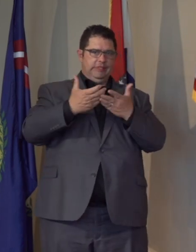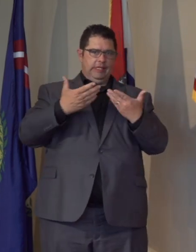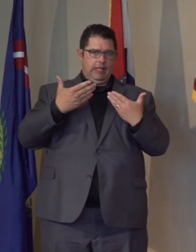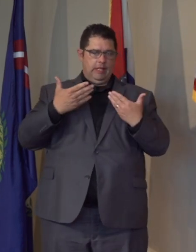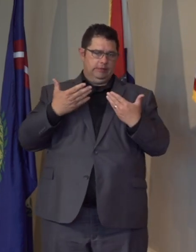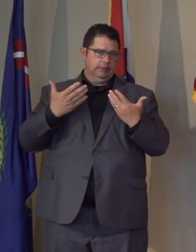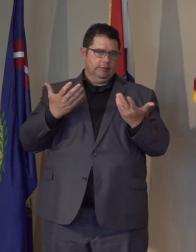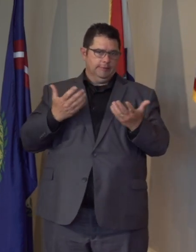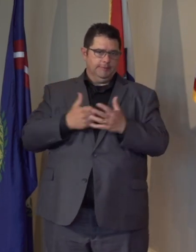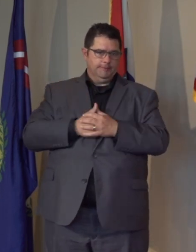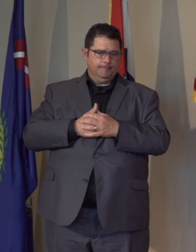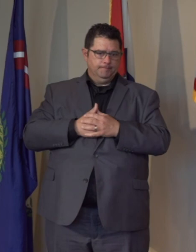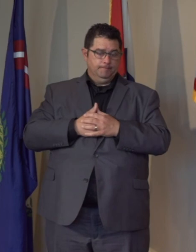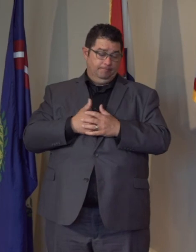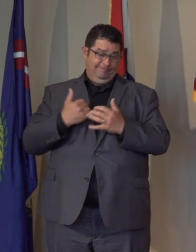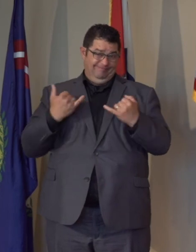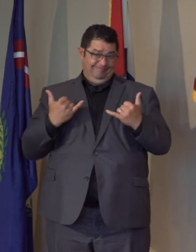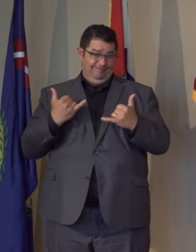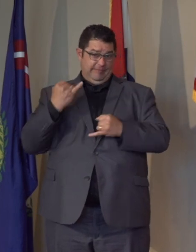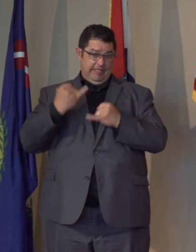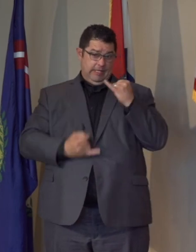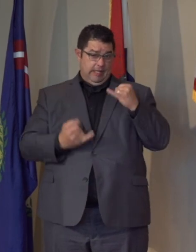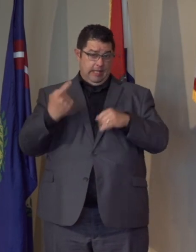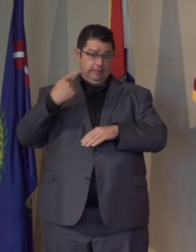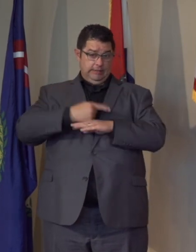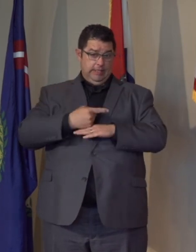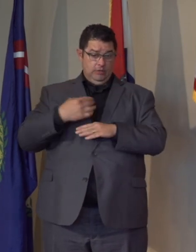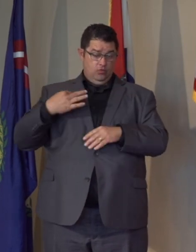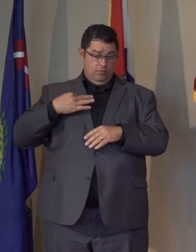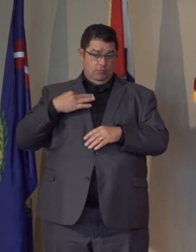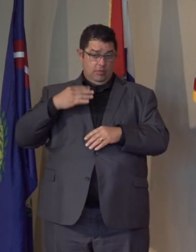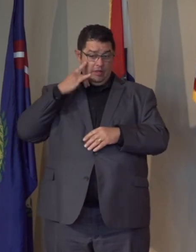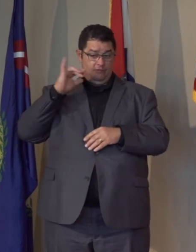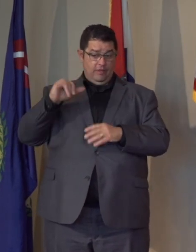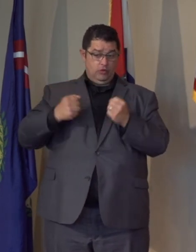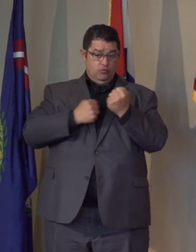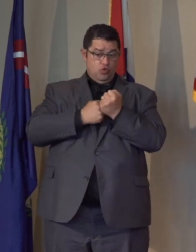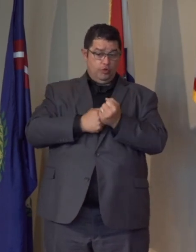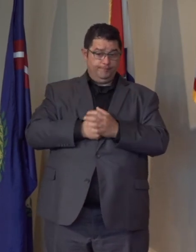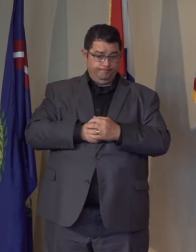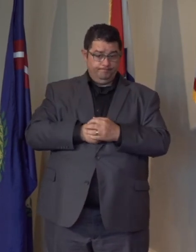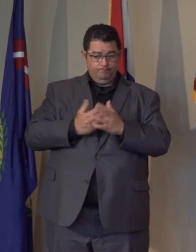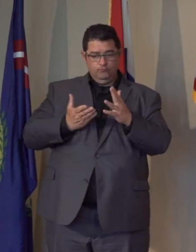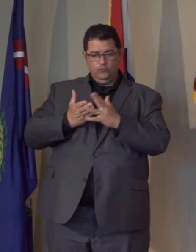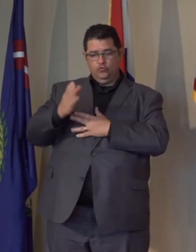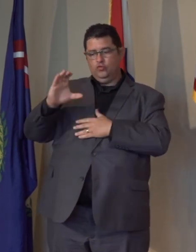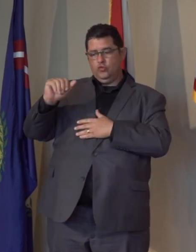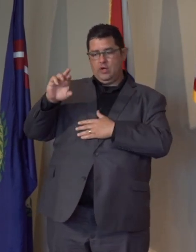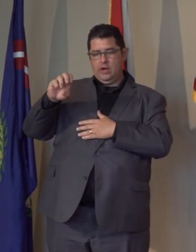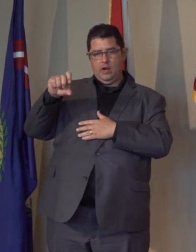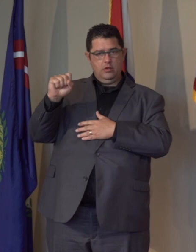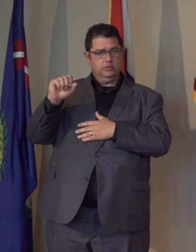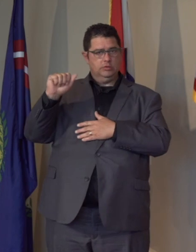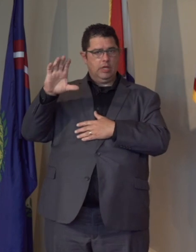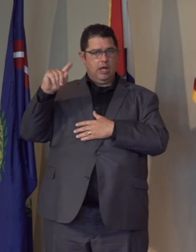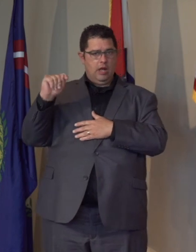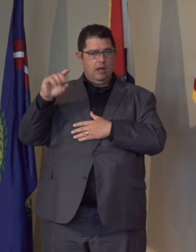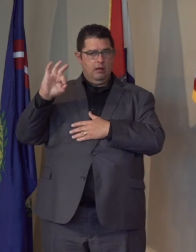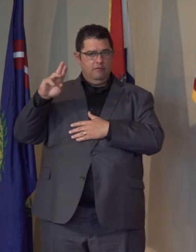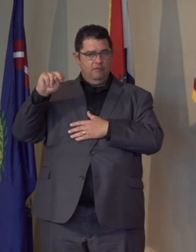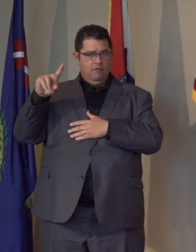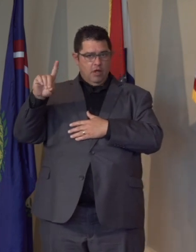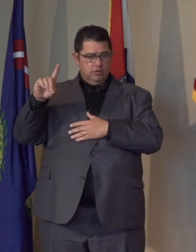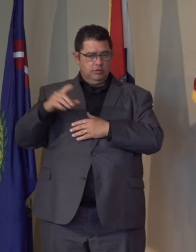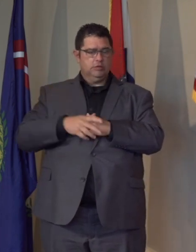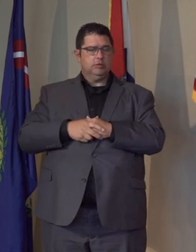districts understand that today is the last day to apply for that support through the CARES Act fund, through St. Louis County, through our county